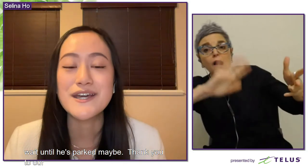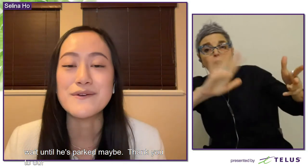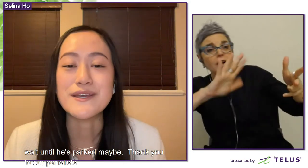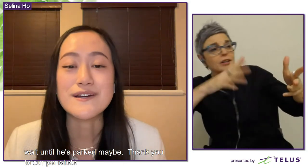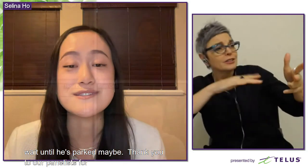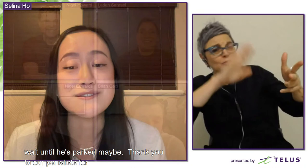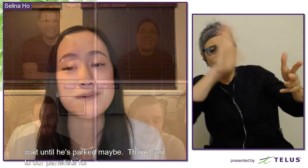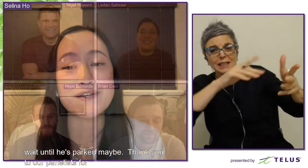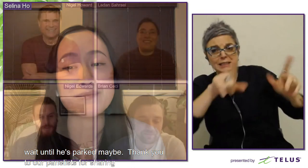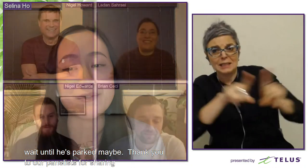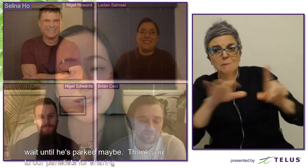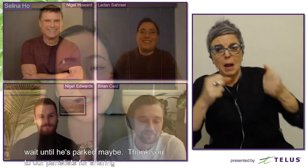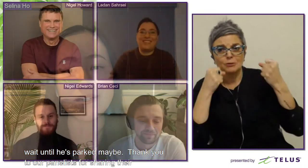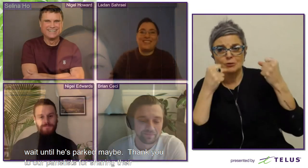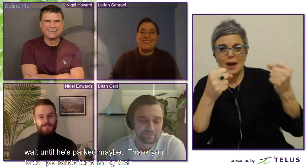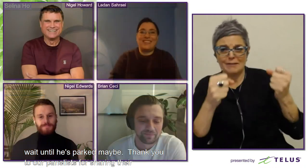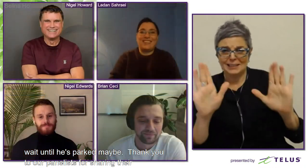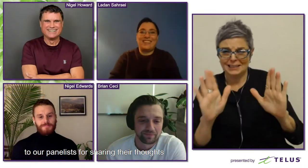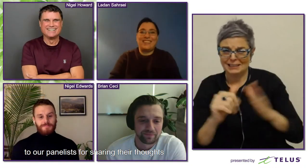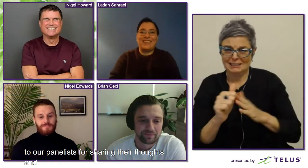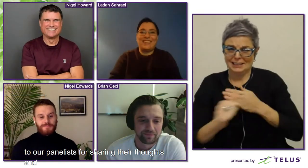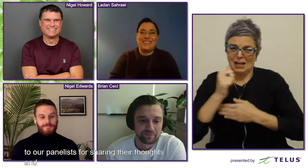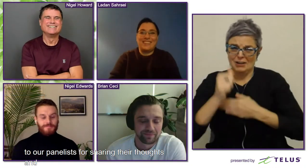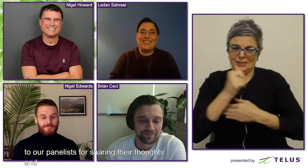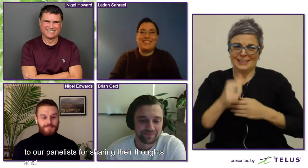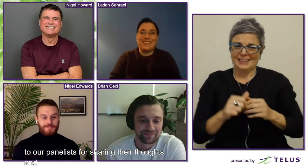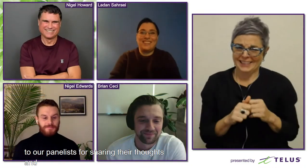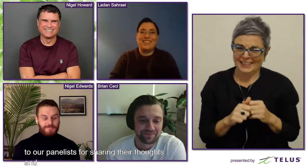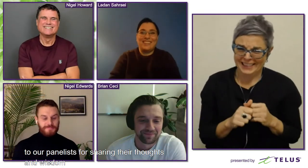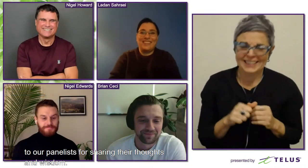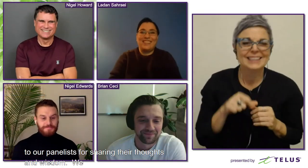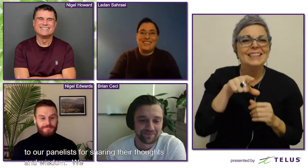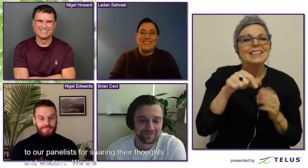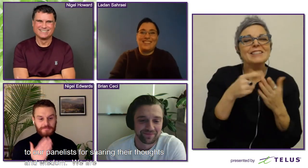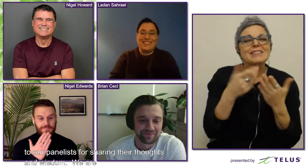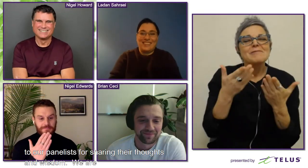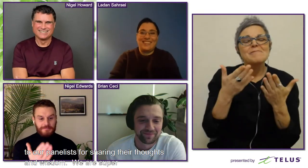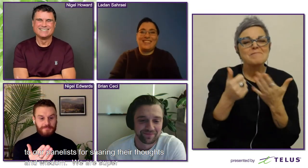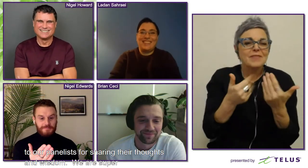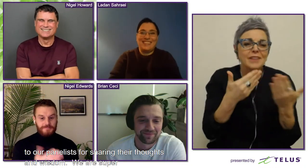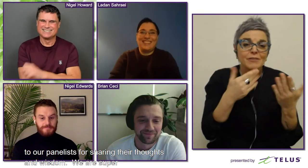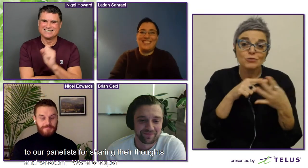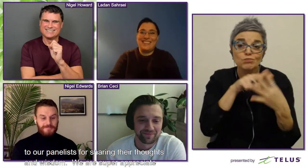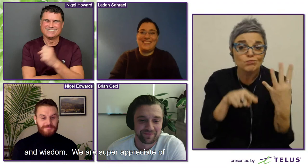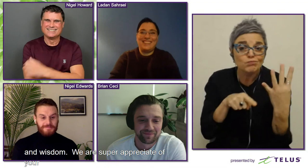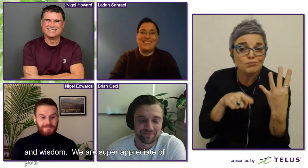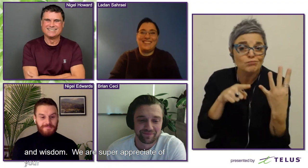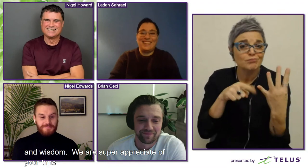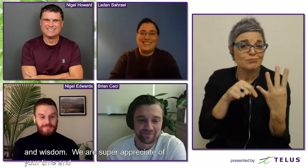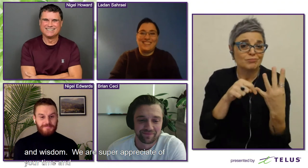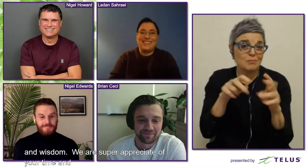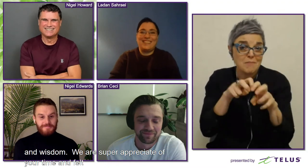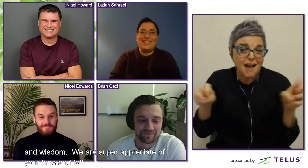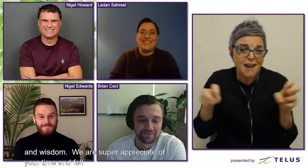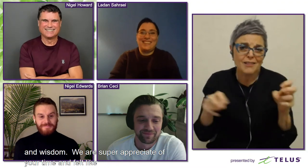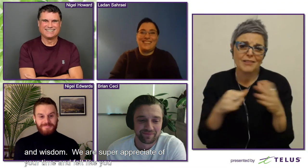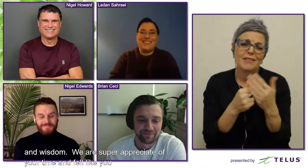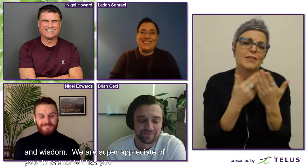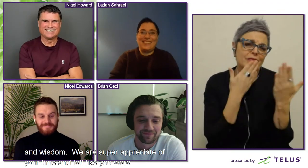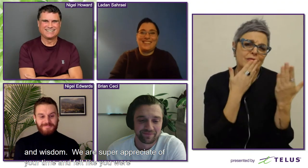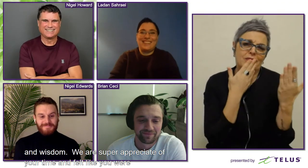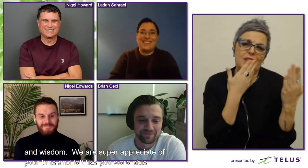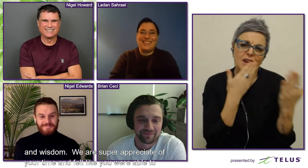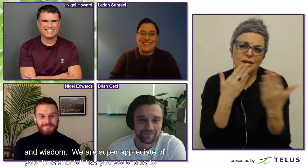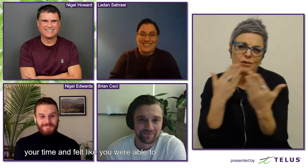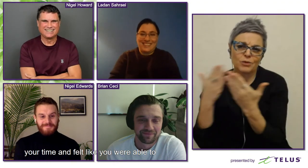today. We are super appreciative of your time, and we felt like you were all able to bring such great answers